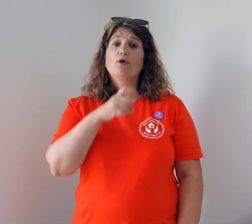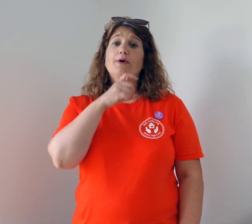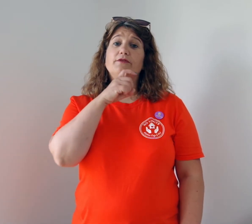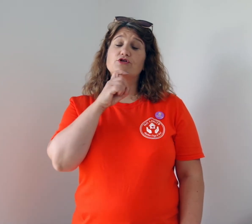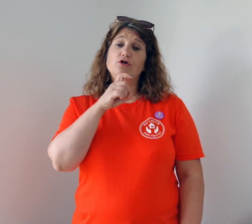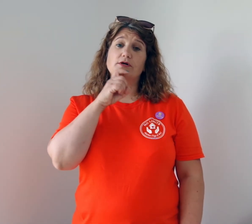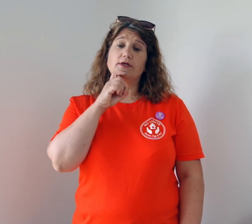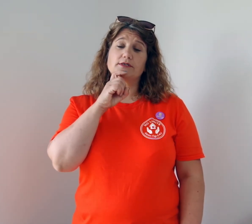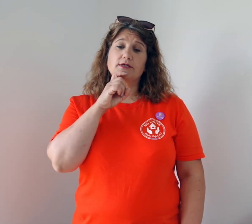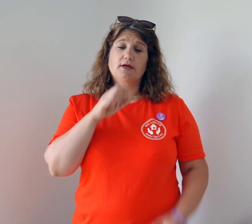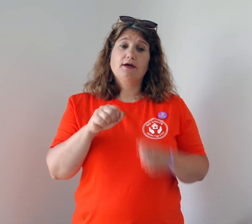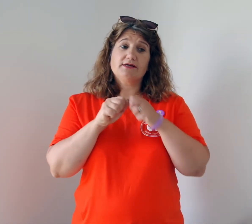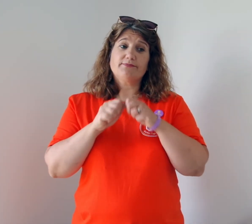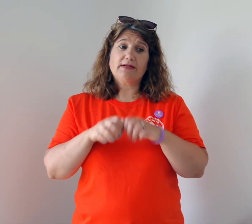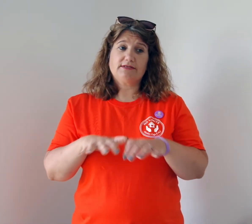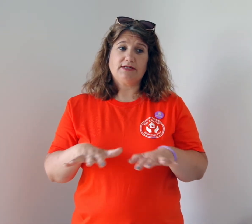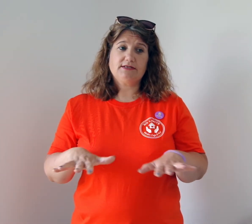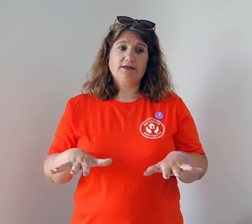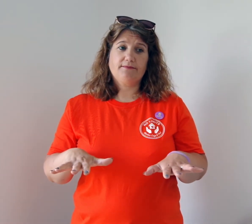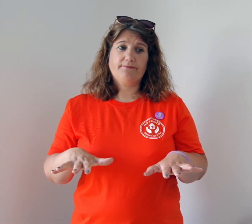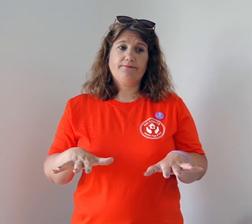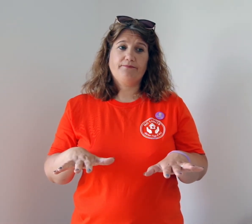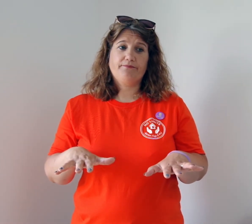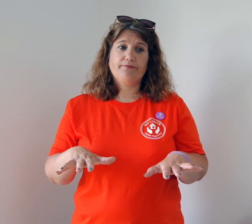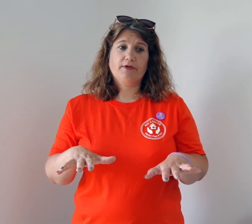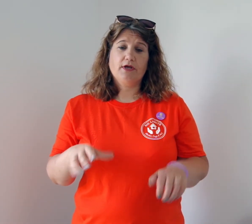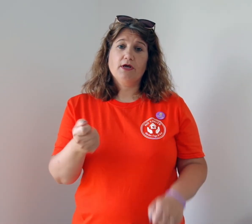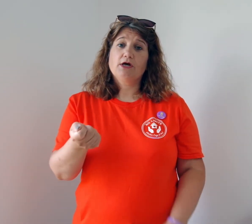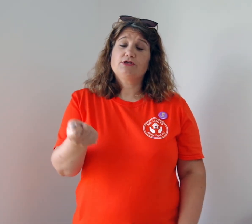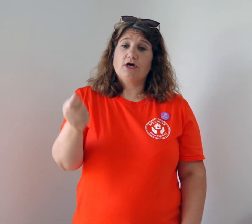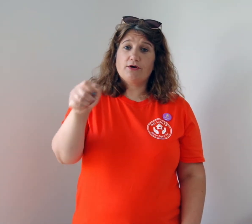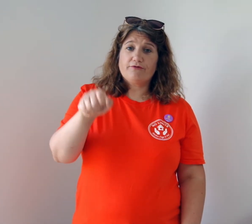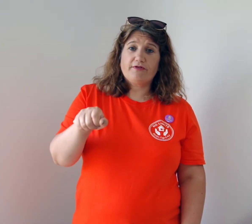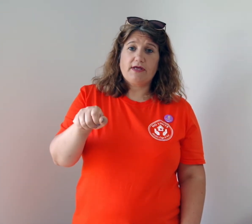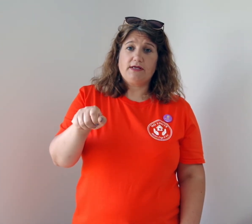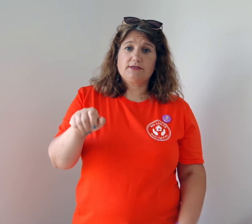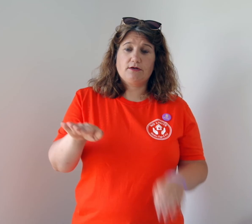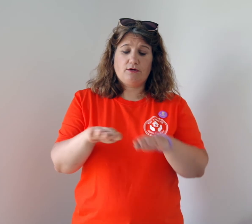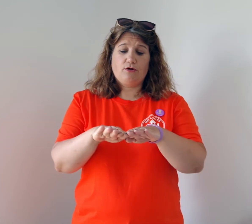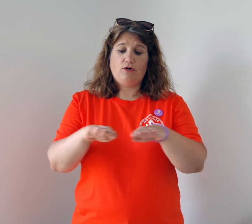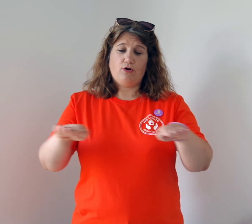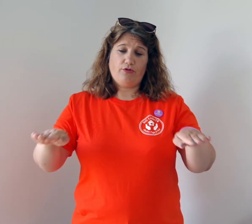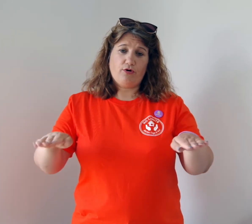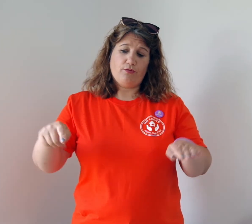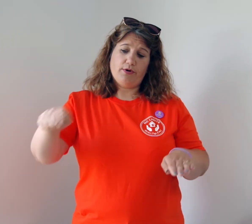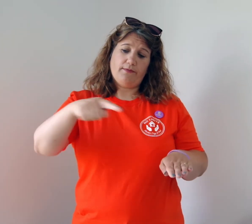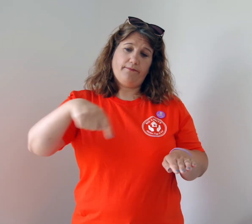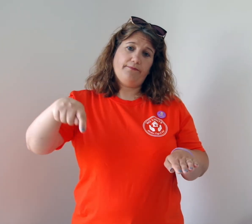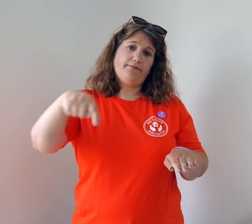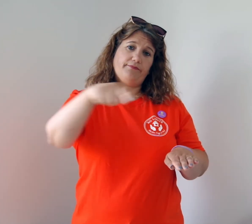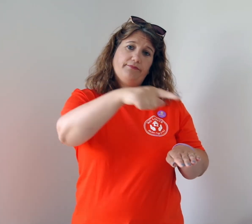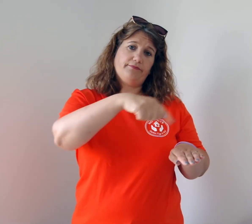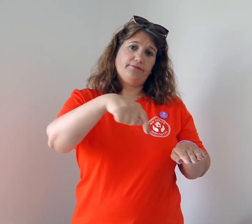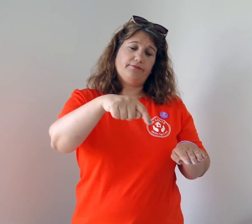When the chocolate has melted, turn off the heat on the hob.